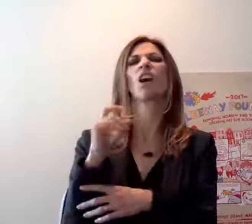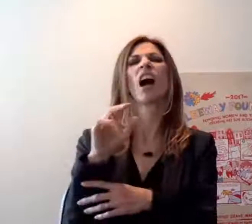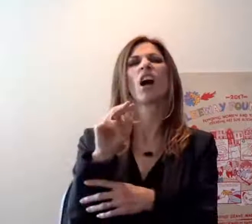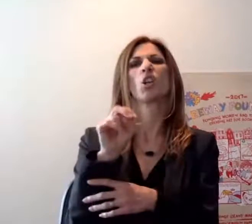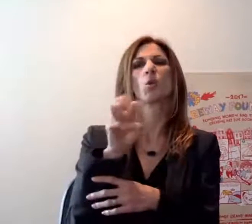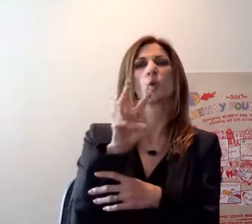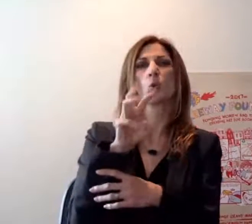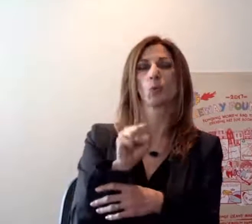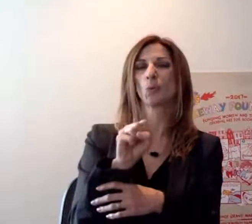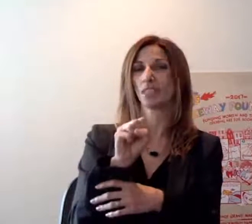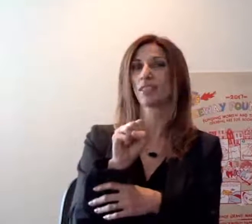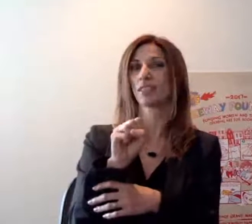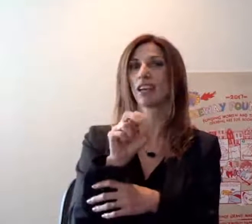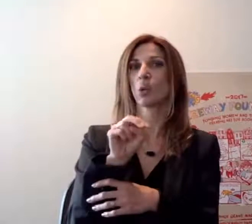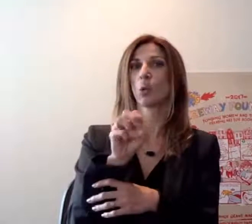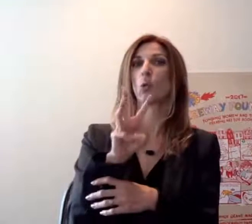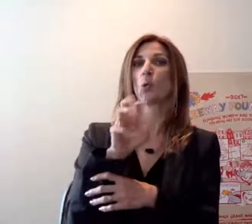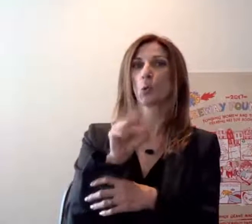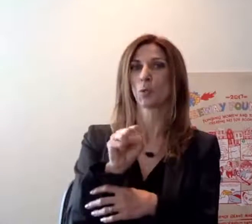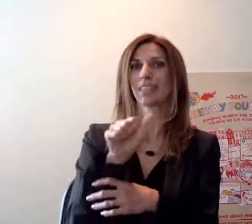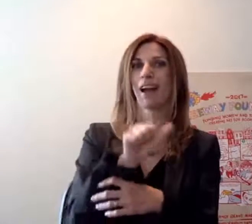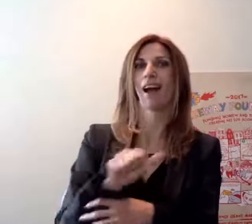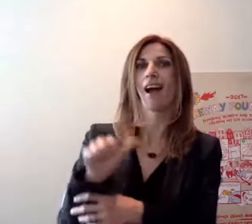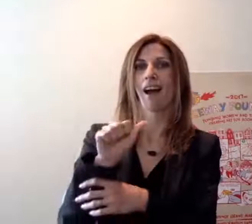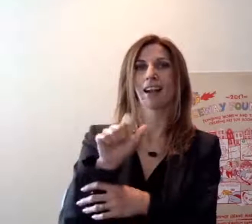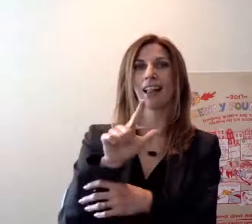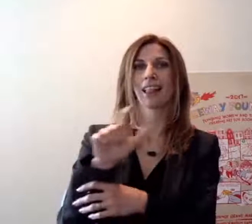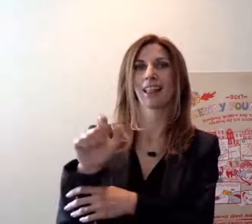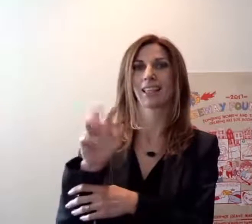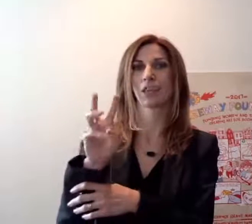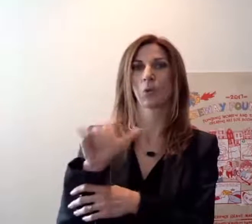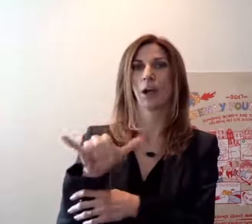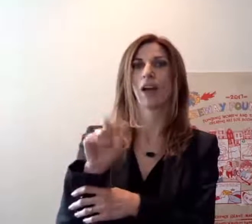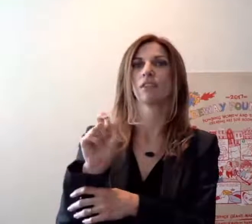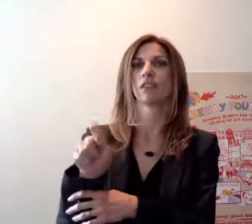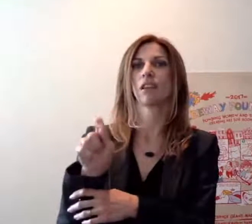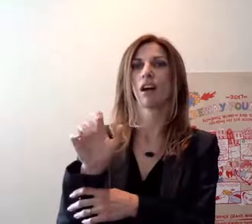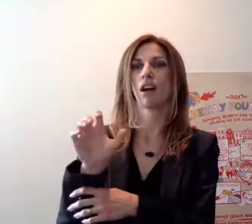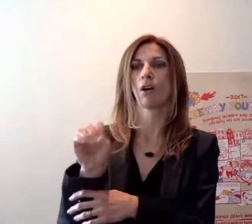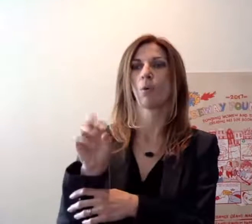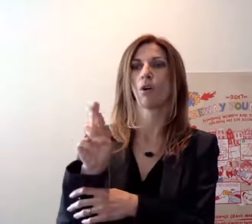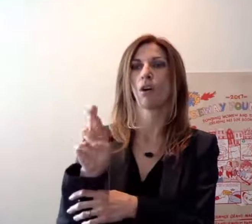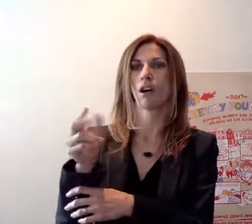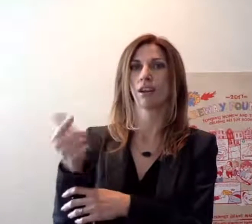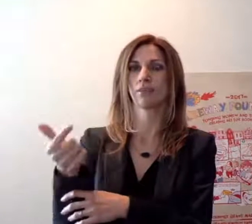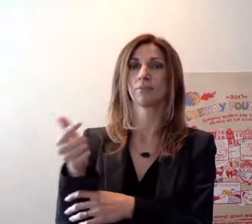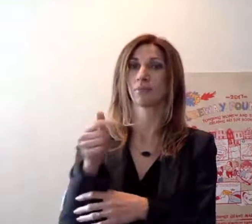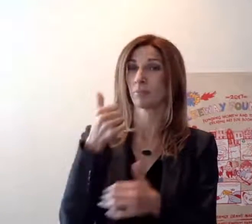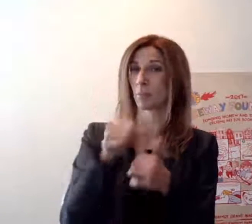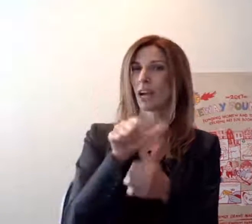that's NEWS, at leeway.org,